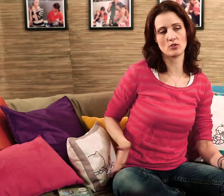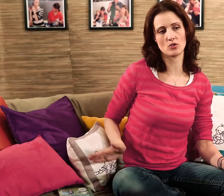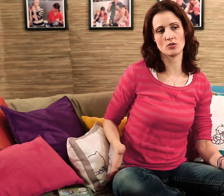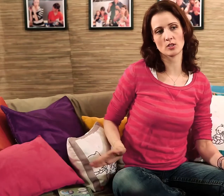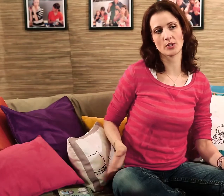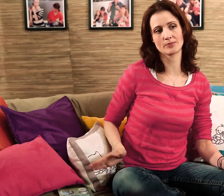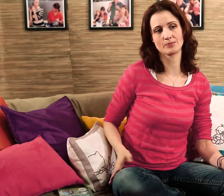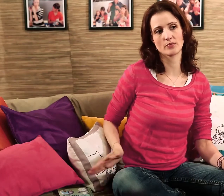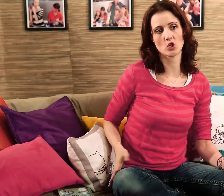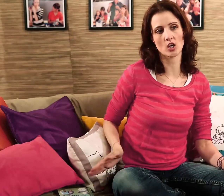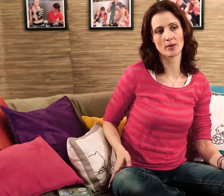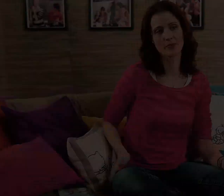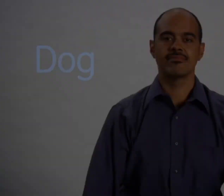just use this part. Dog.